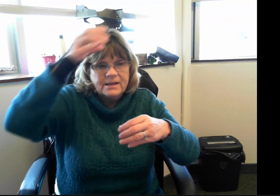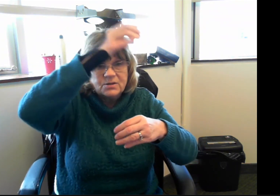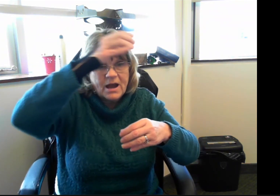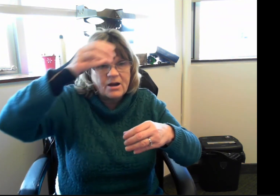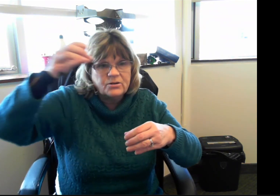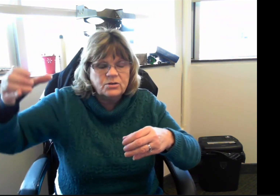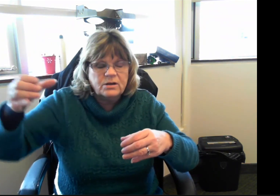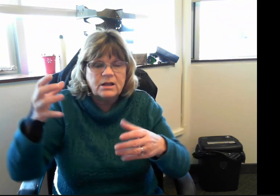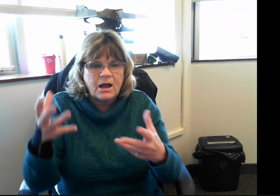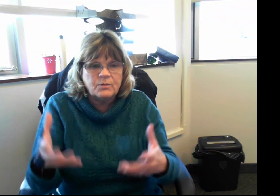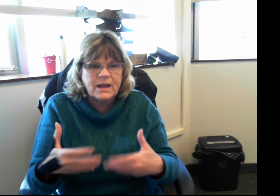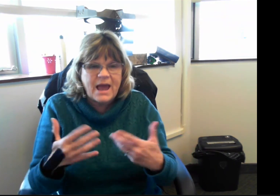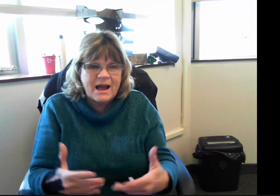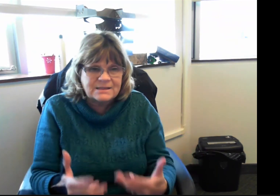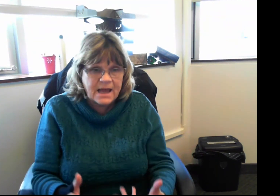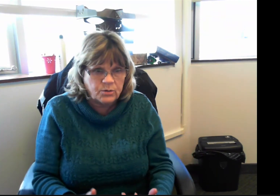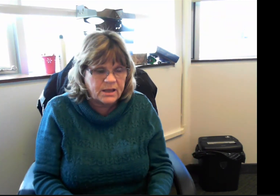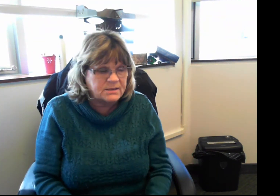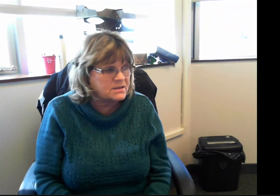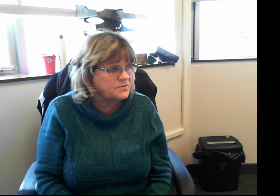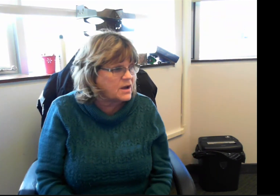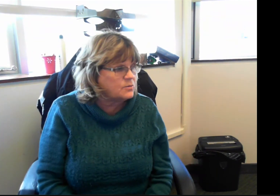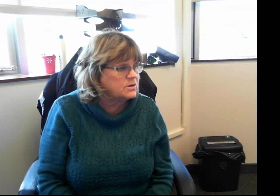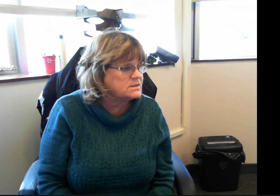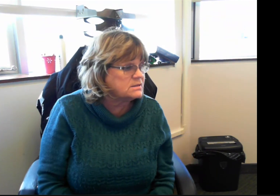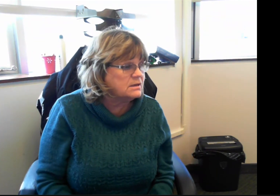So I would act it out as if I was